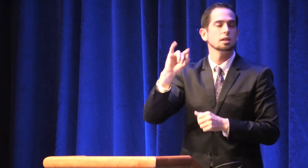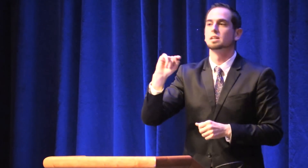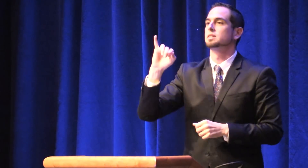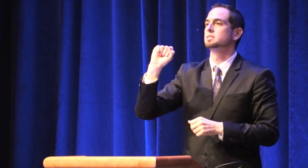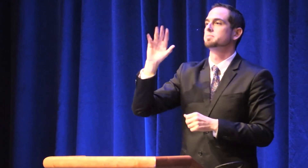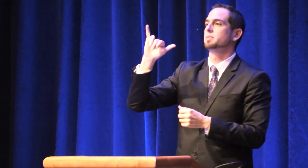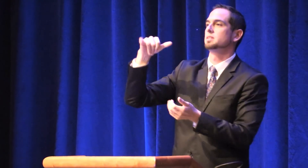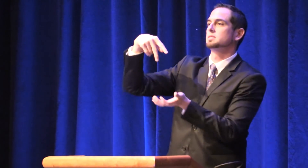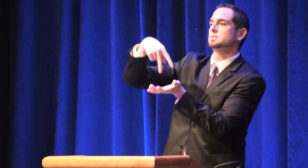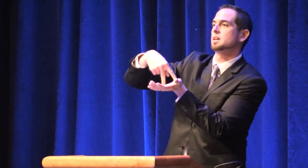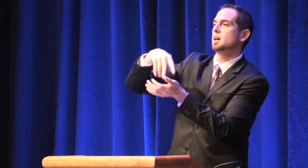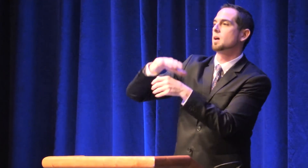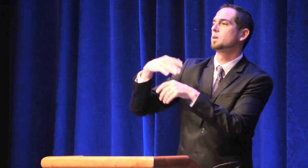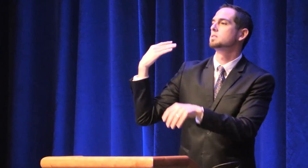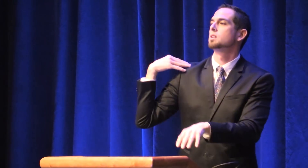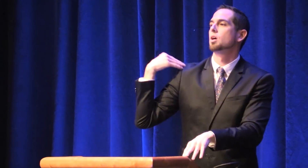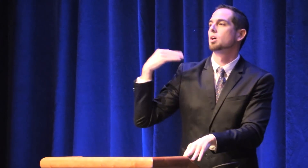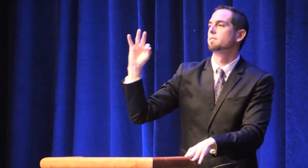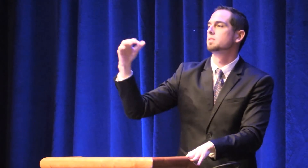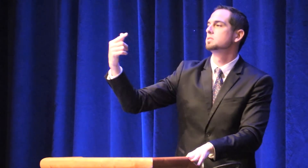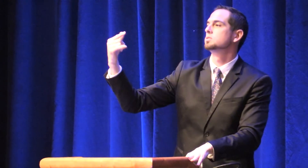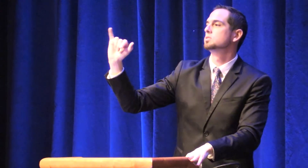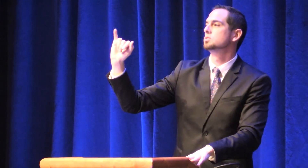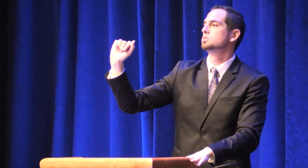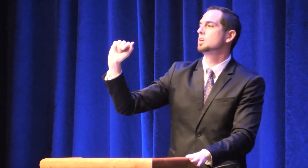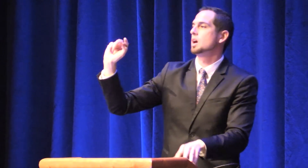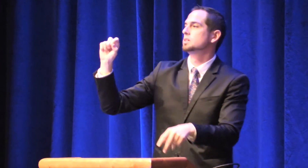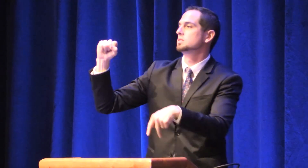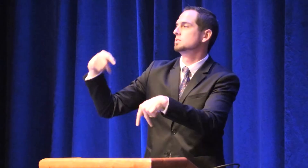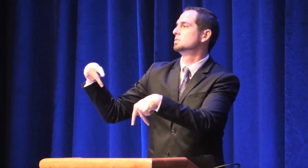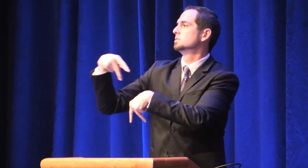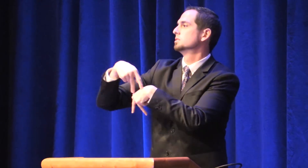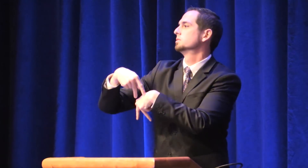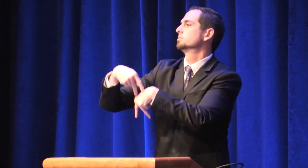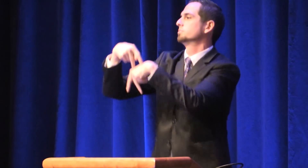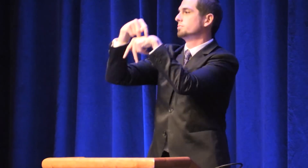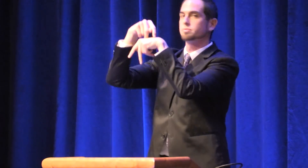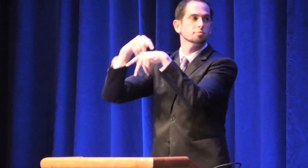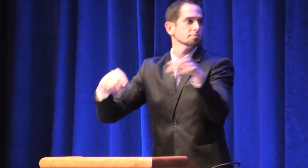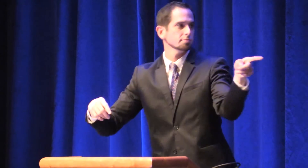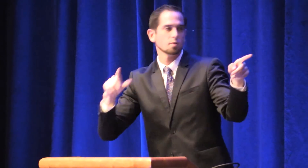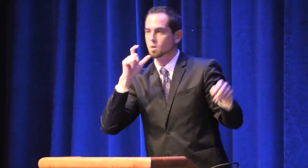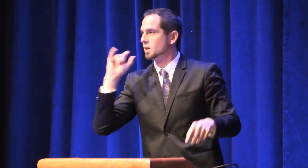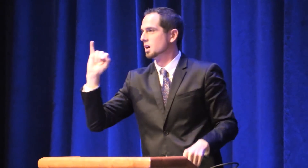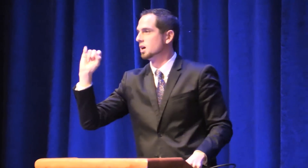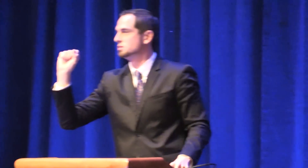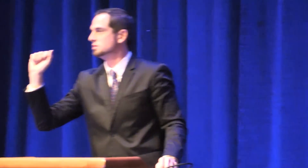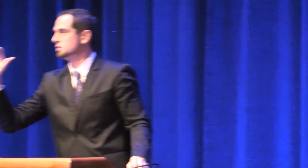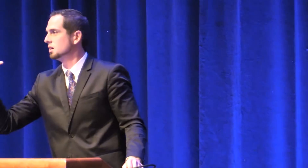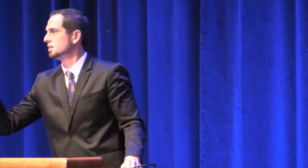As Isaac Newton said, "If I have seen further, it is by standing on the shoulders of giants."